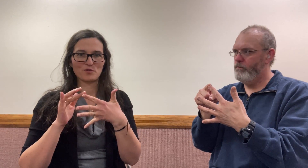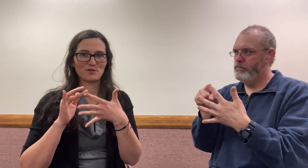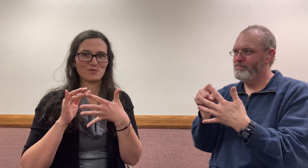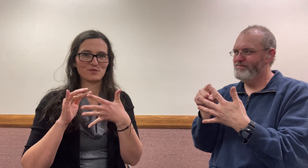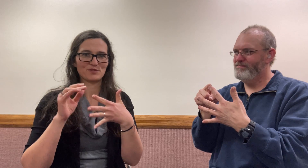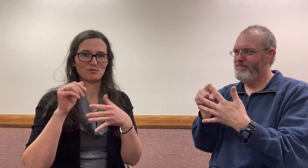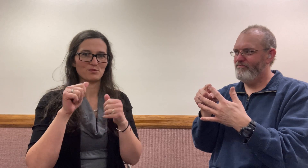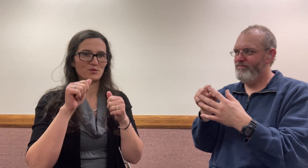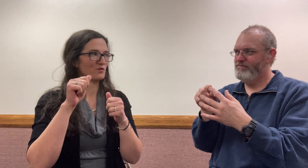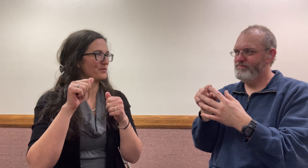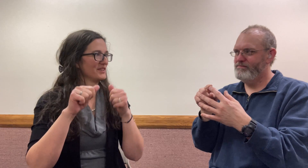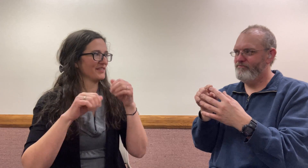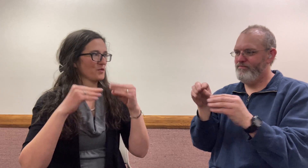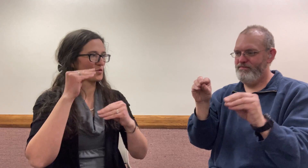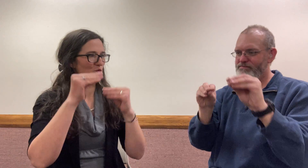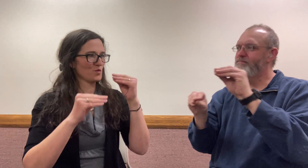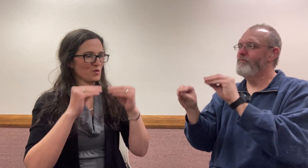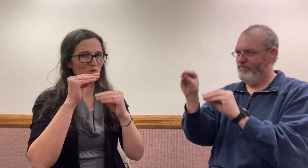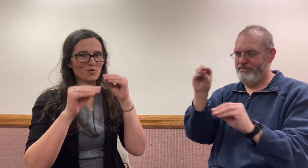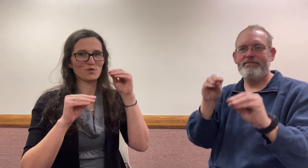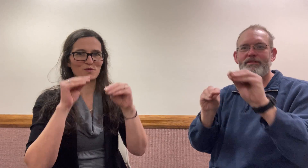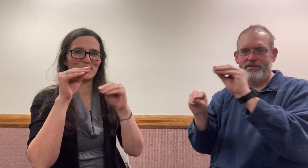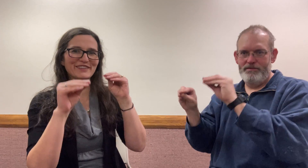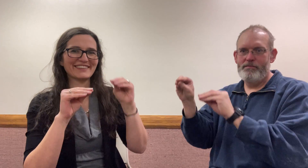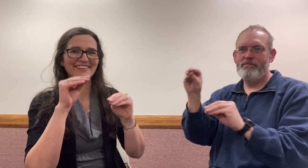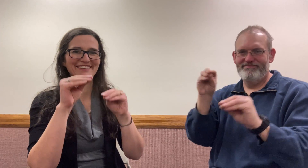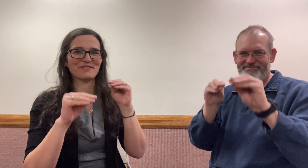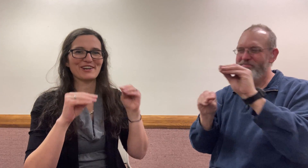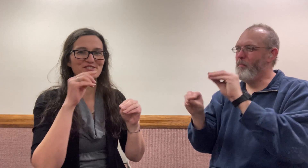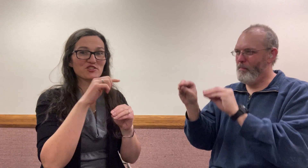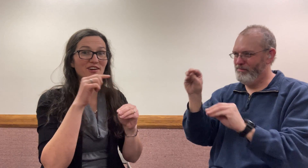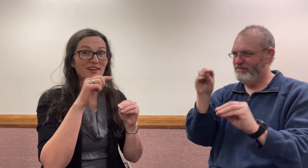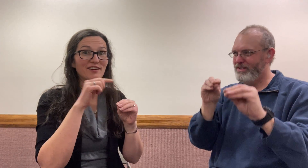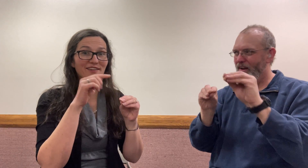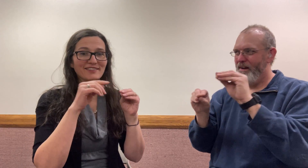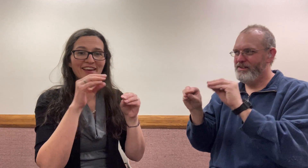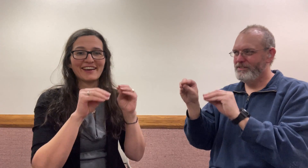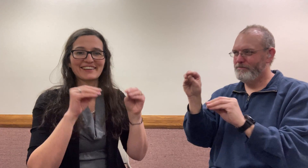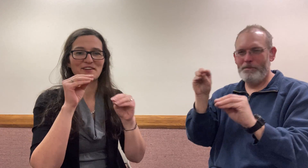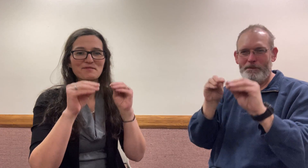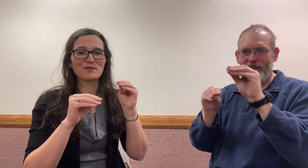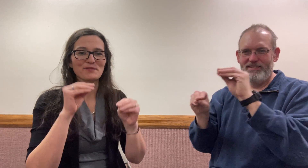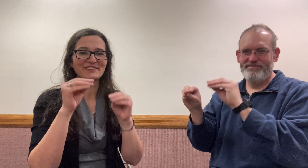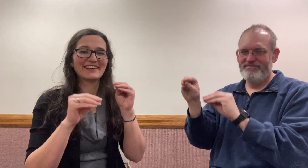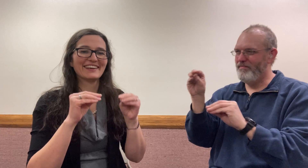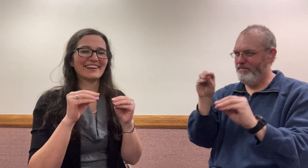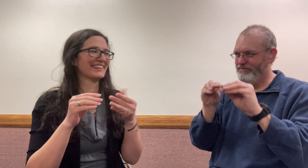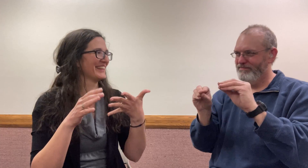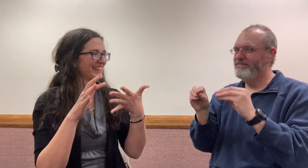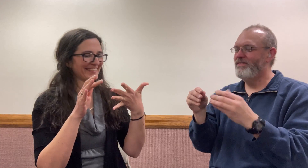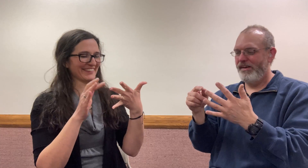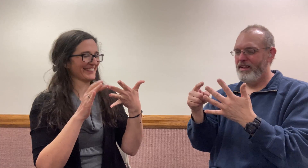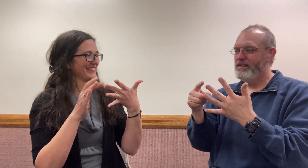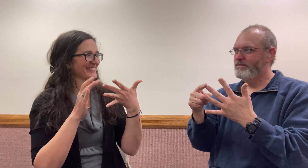one is movement. Ooh. Watch Scott. Okay, movement. And then the third